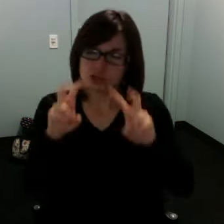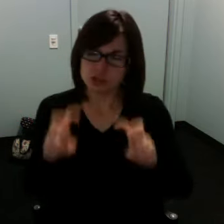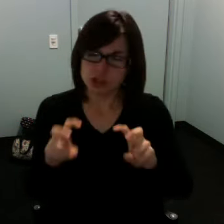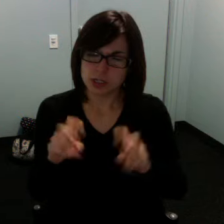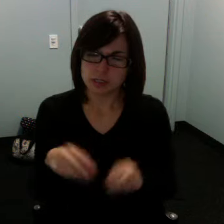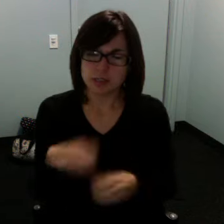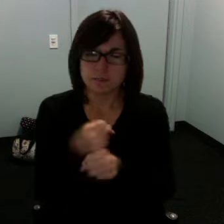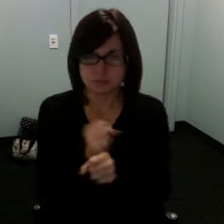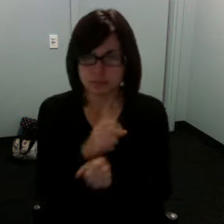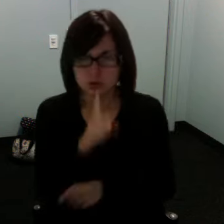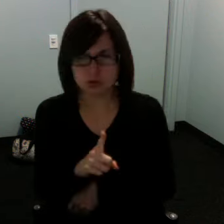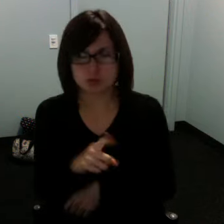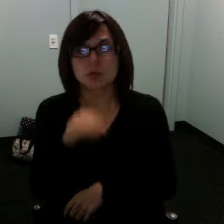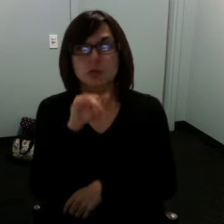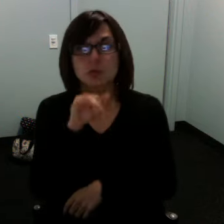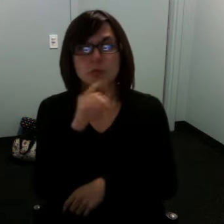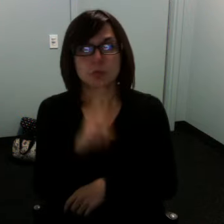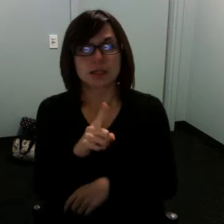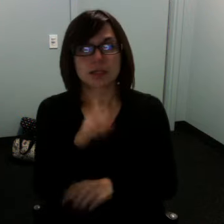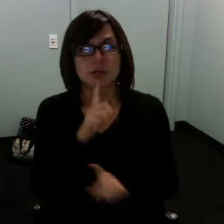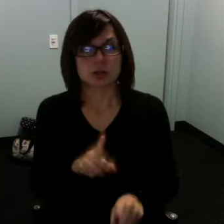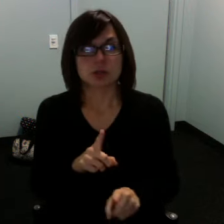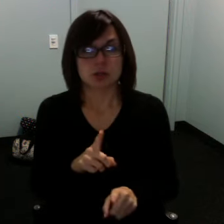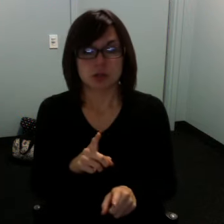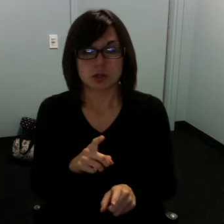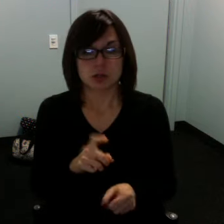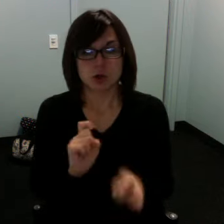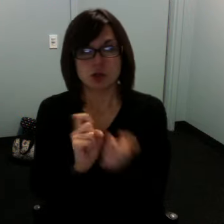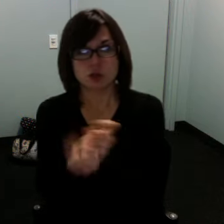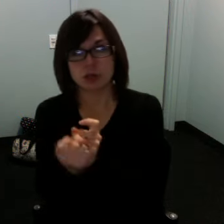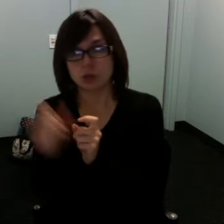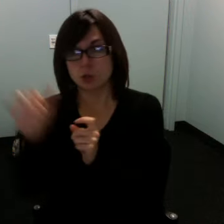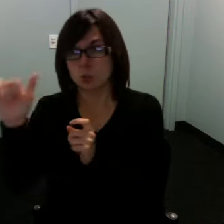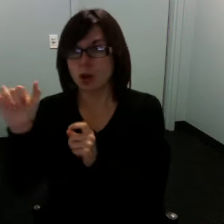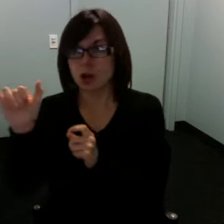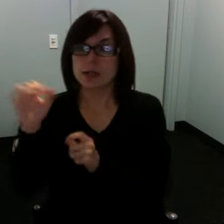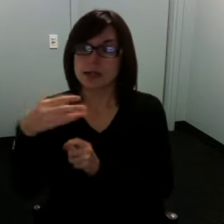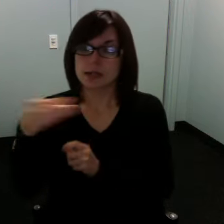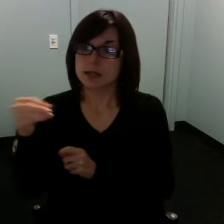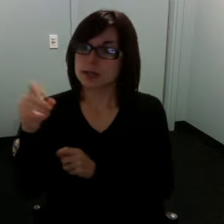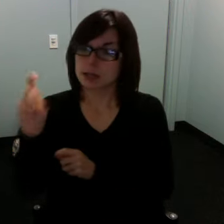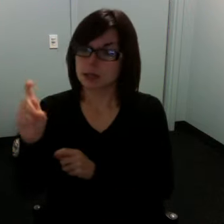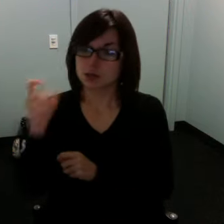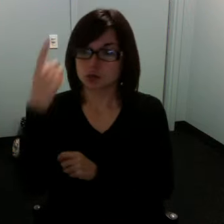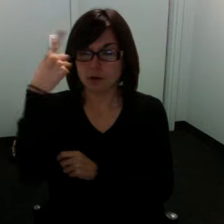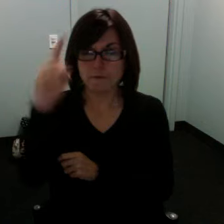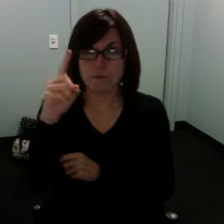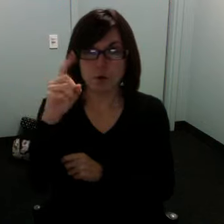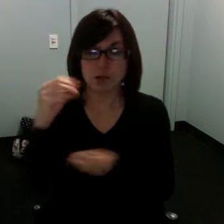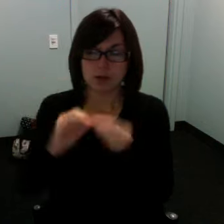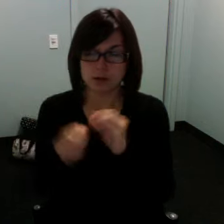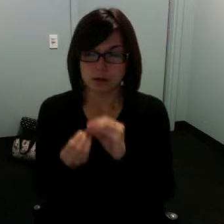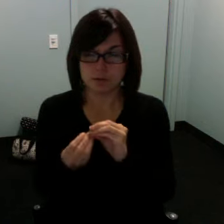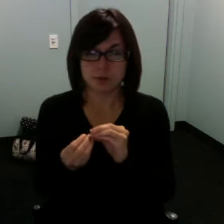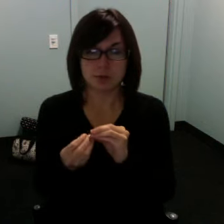by plugging in x equals 2 and y equals negative 1 into each of the 2 equations that we started with. So let's